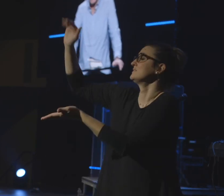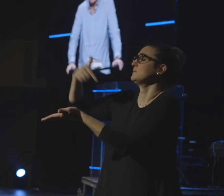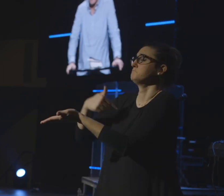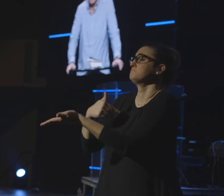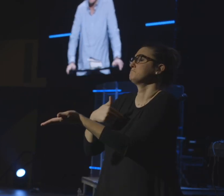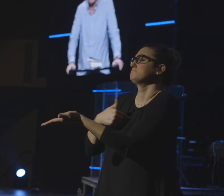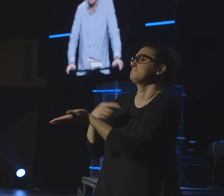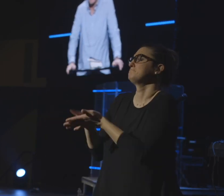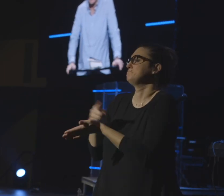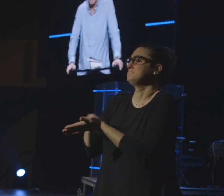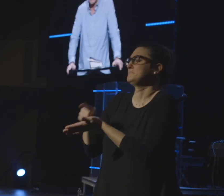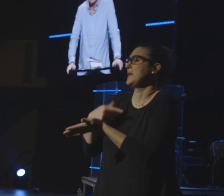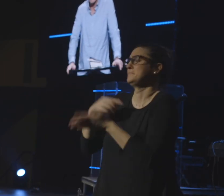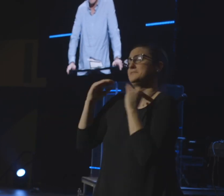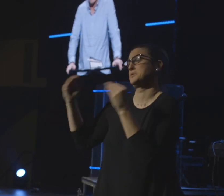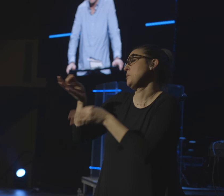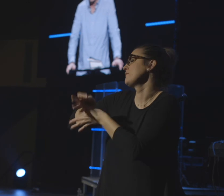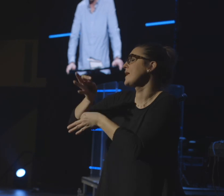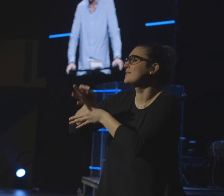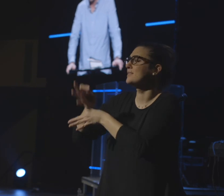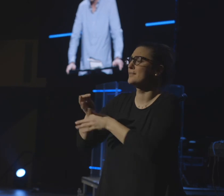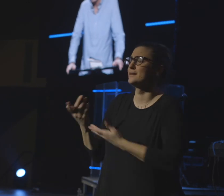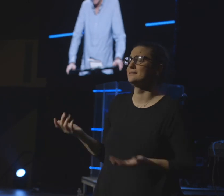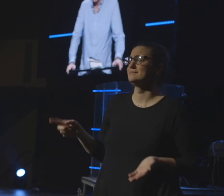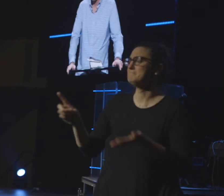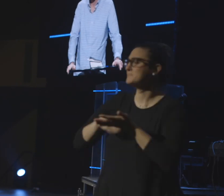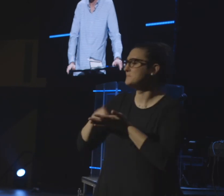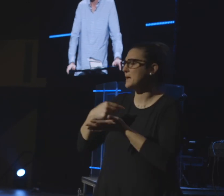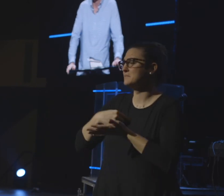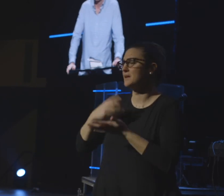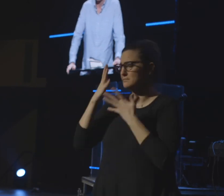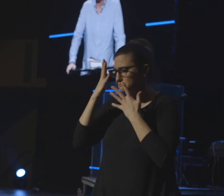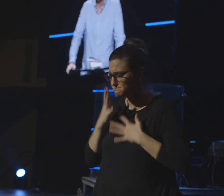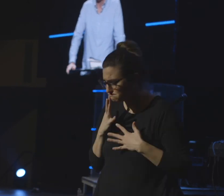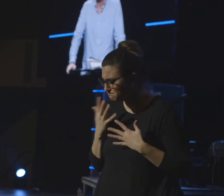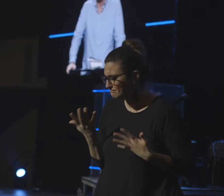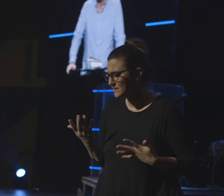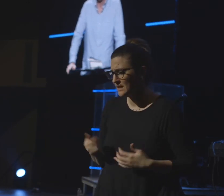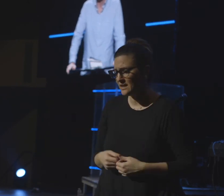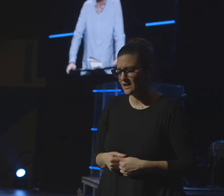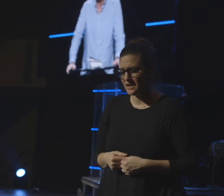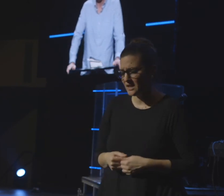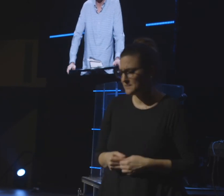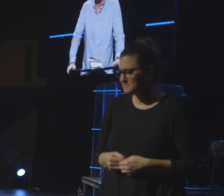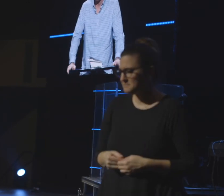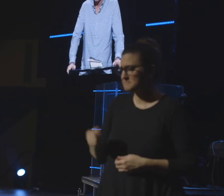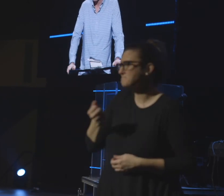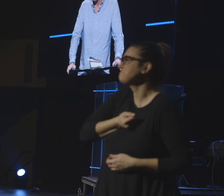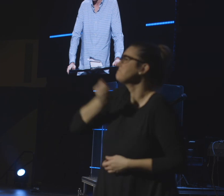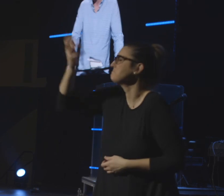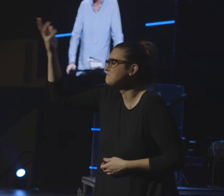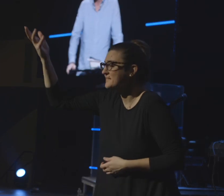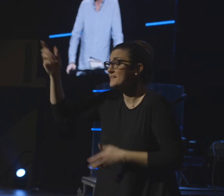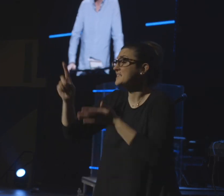faithlessness at times, my discouragement at times, my, Lord, go through the